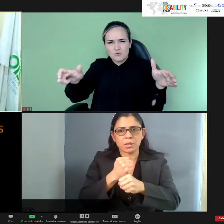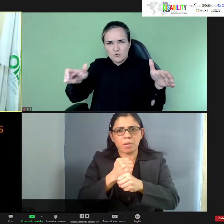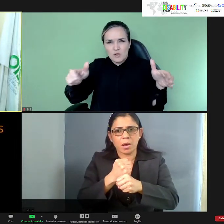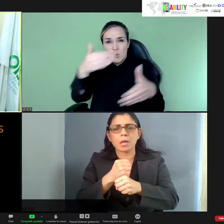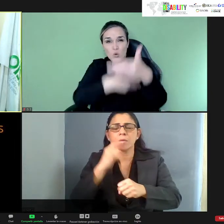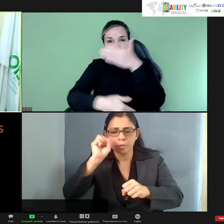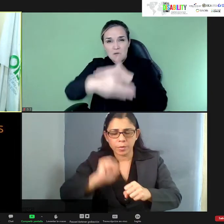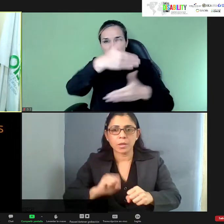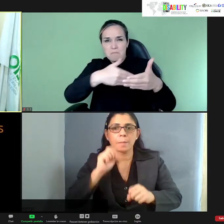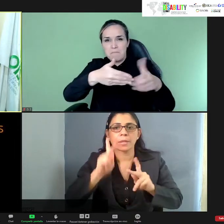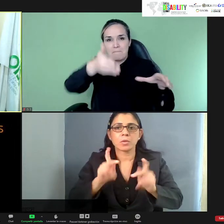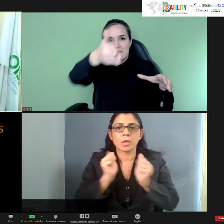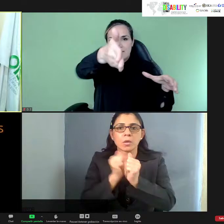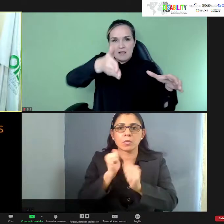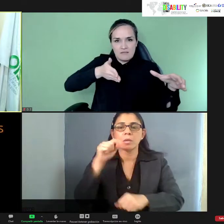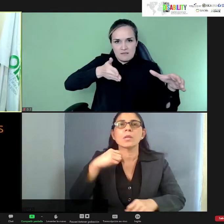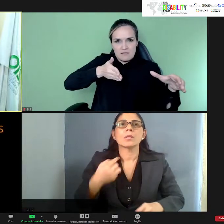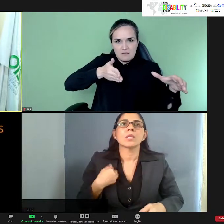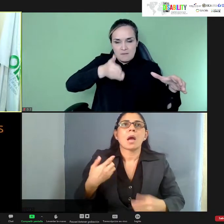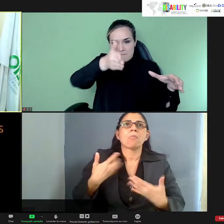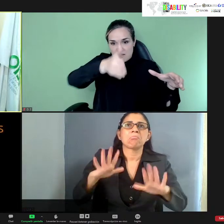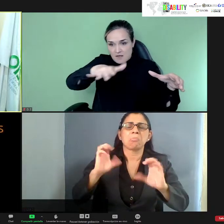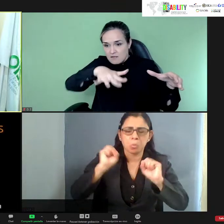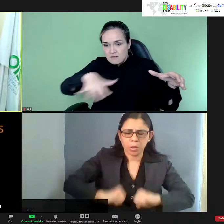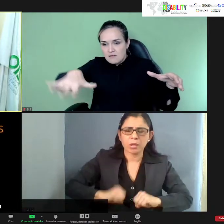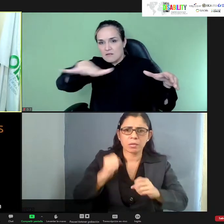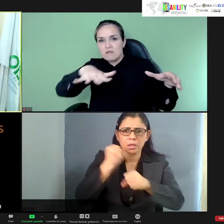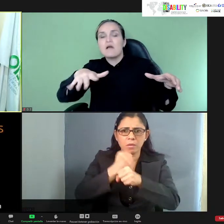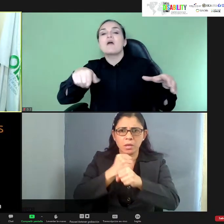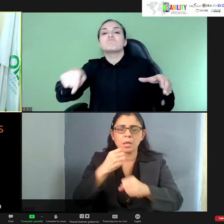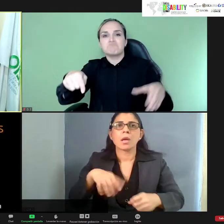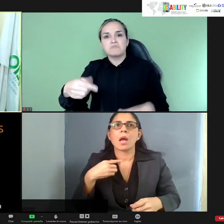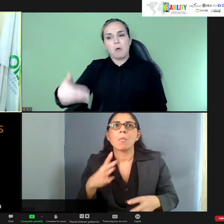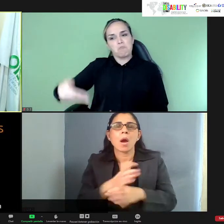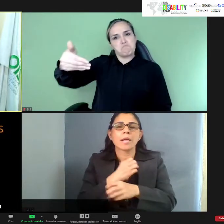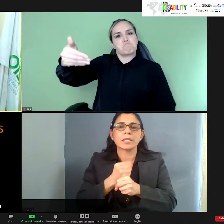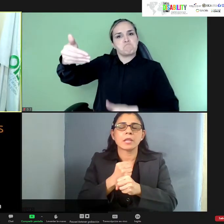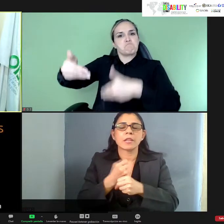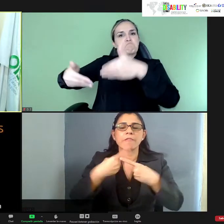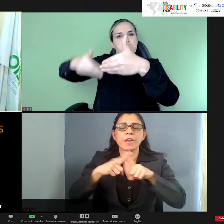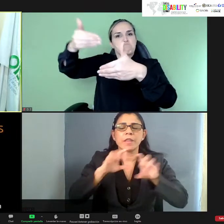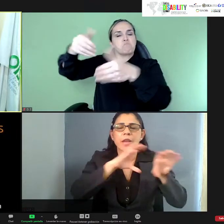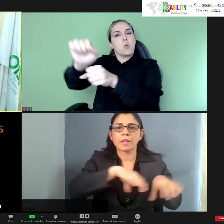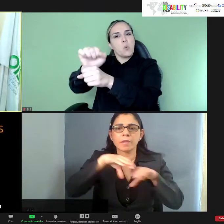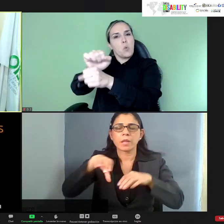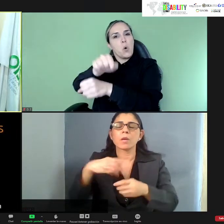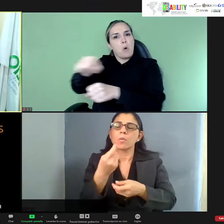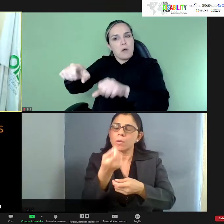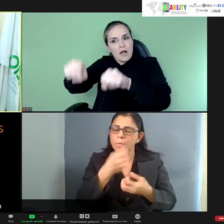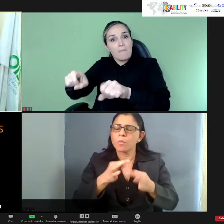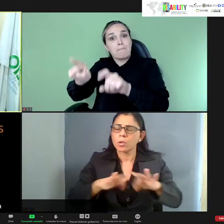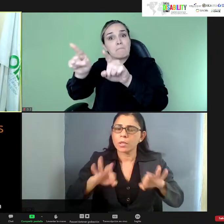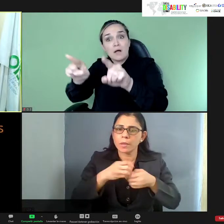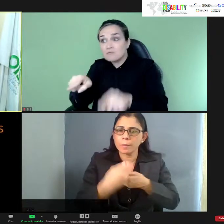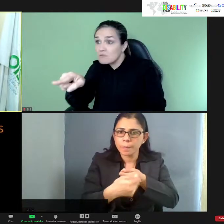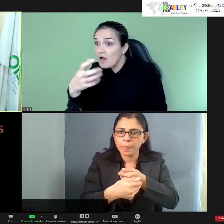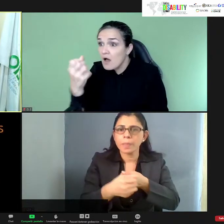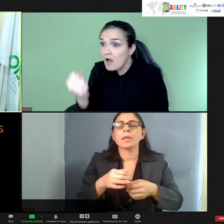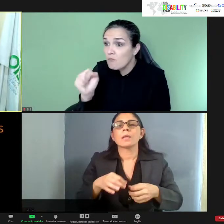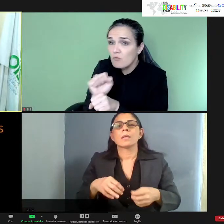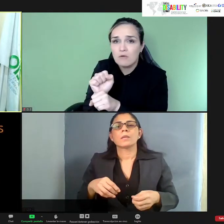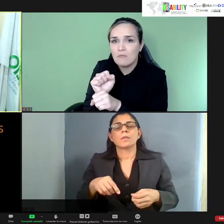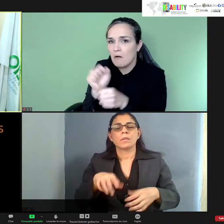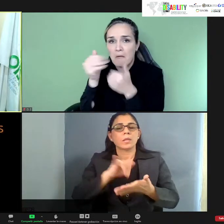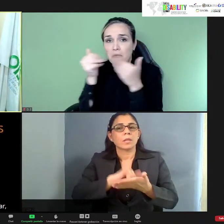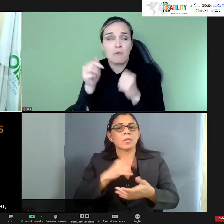only a third of these people with disabilities in a working age will be carrying out a paid activity currently